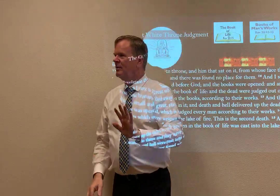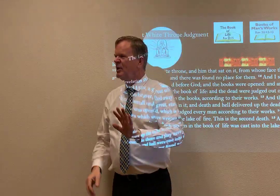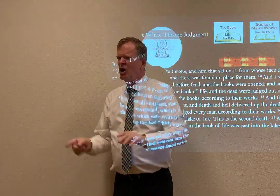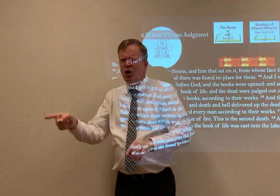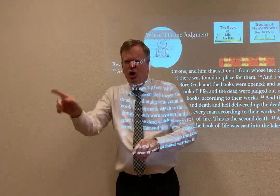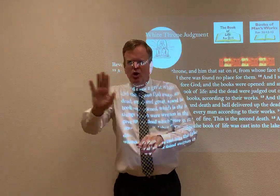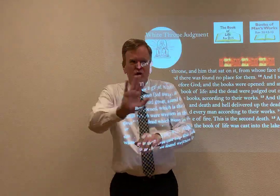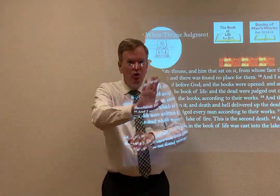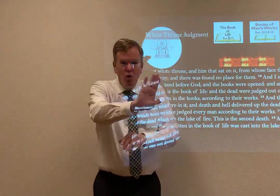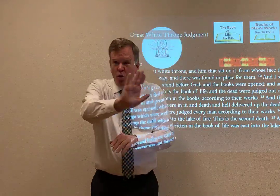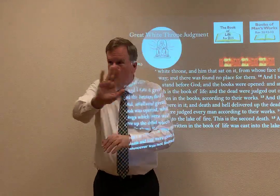Simple.